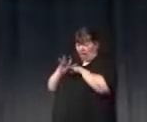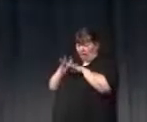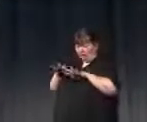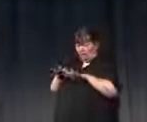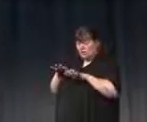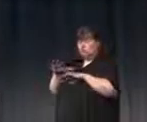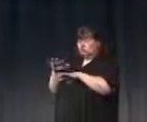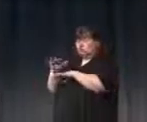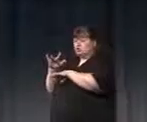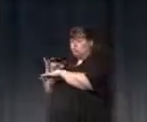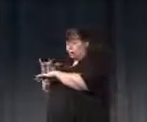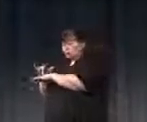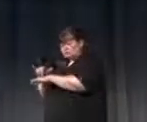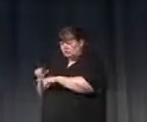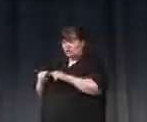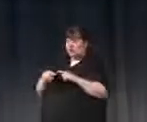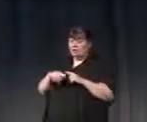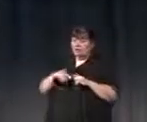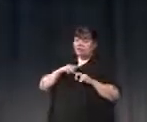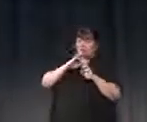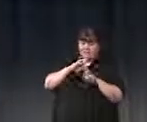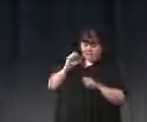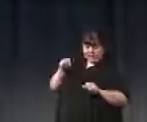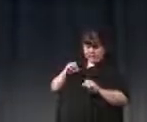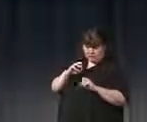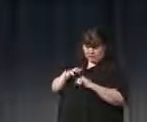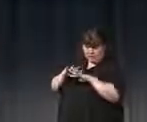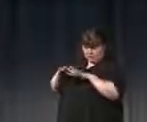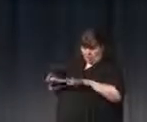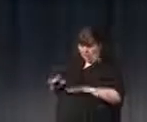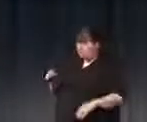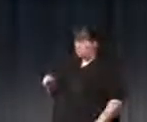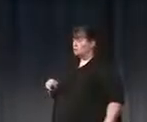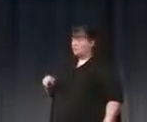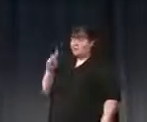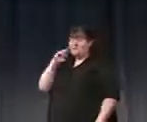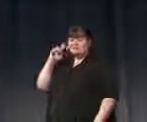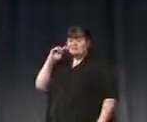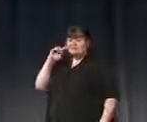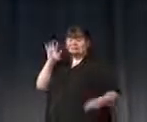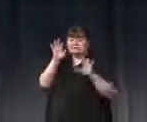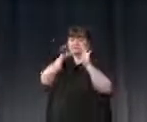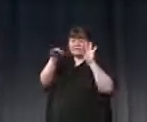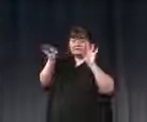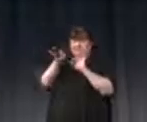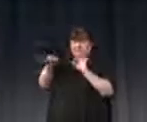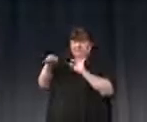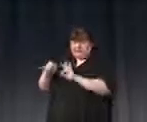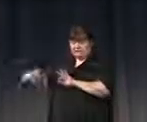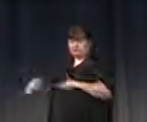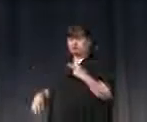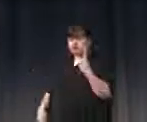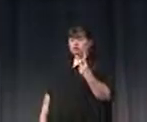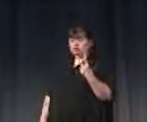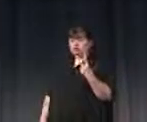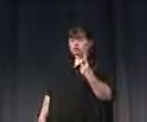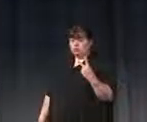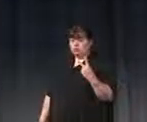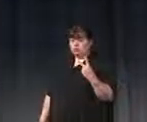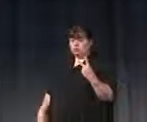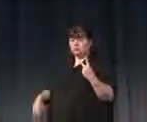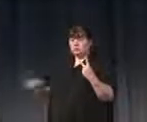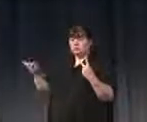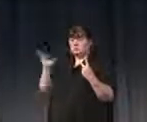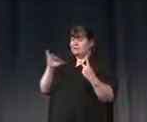of the source. Well, can they extract properties of the impulse response? And so here we played them 3 different sentences. 2 of them were being played with the same